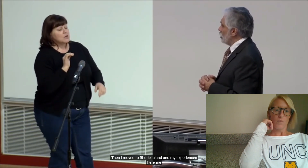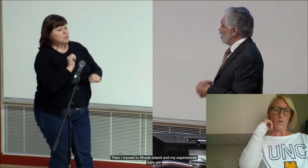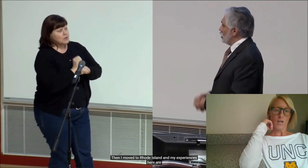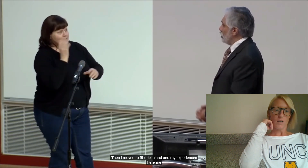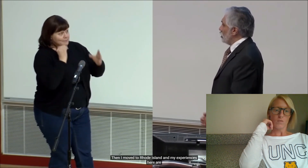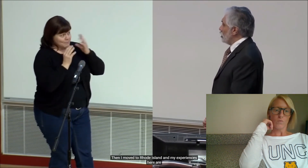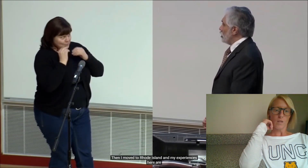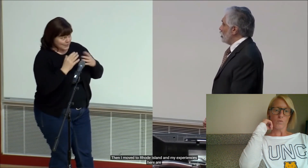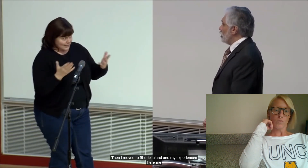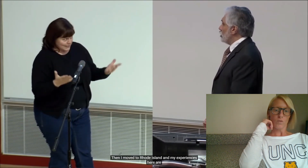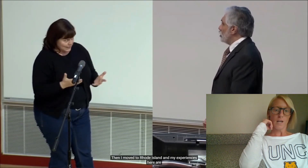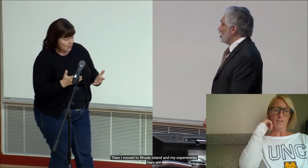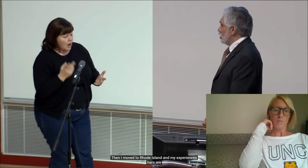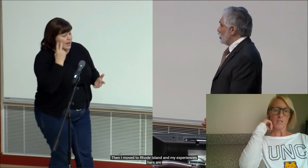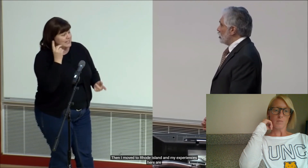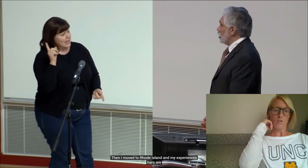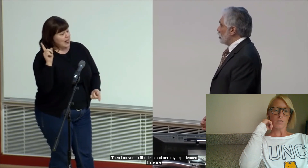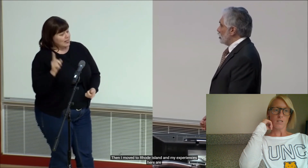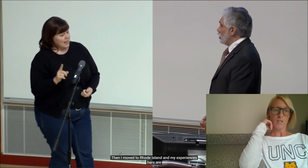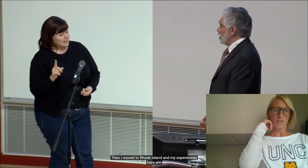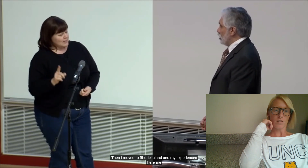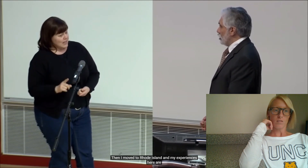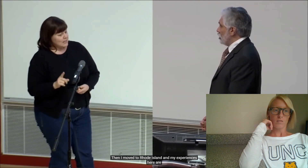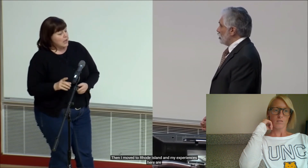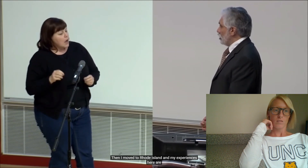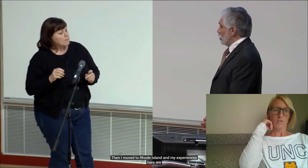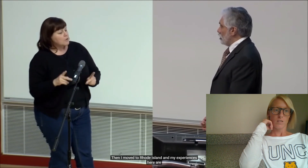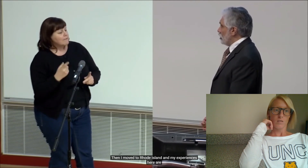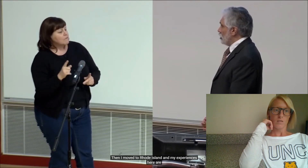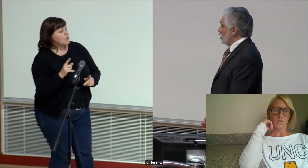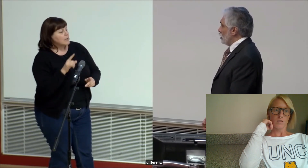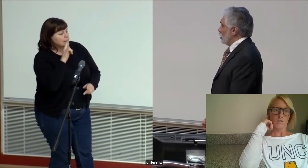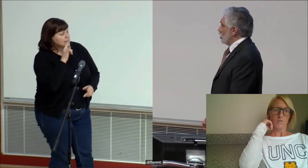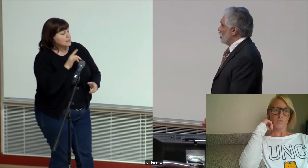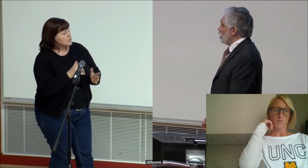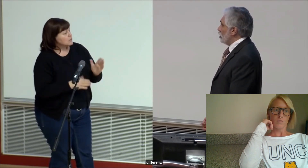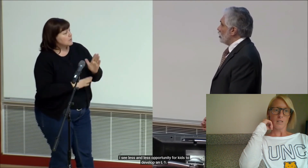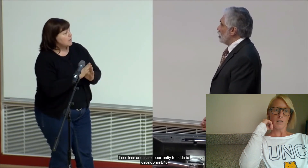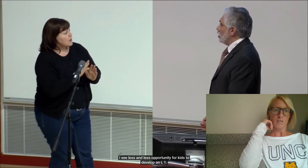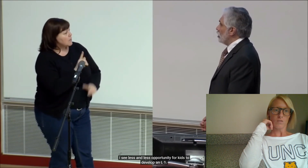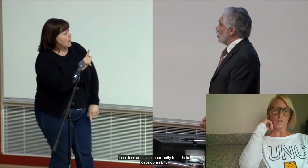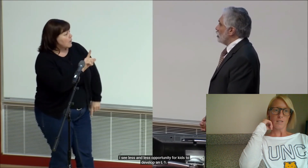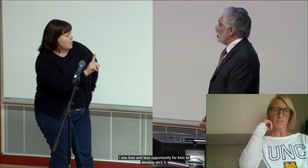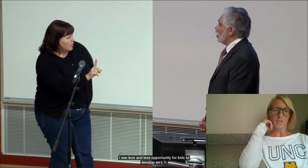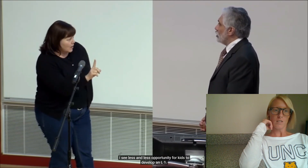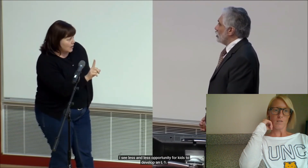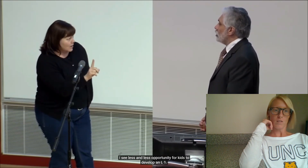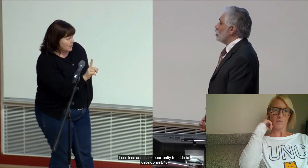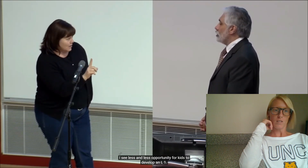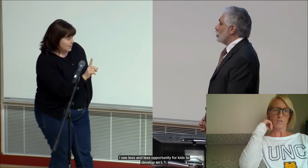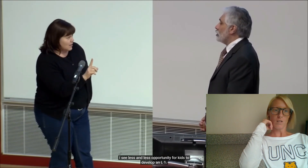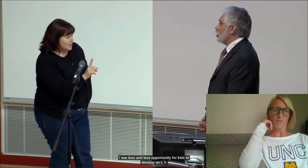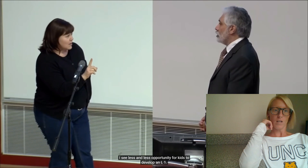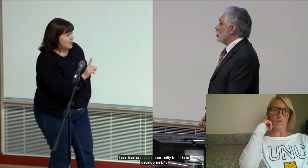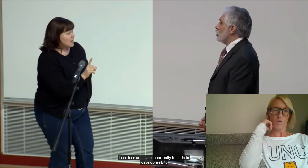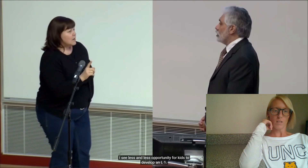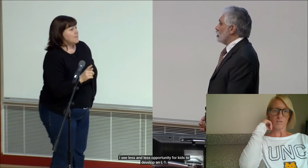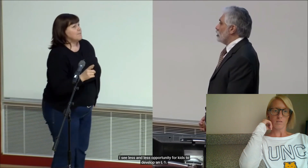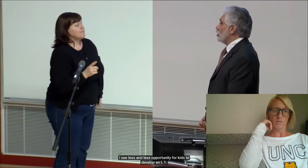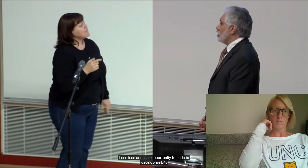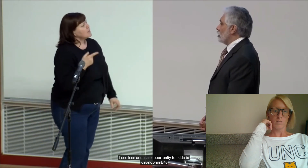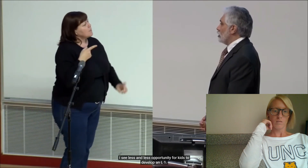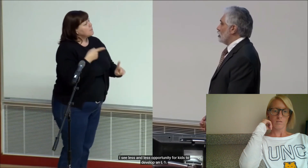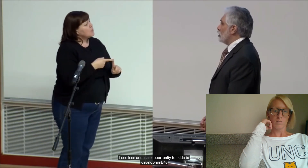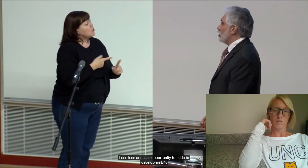Rhode Island. But when I moved to Rhode Island, And my experiences here are different. I see less and less began to opportunity for lessen kids the to develop an